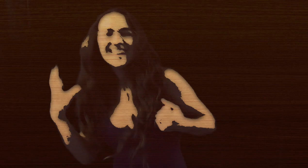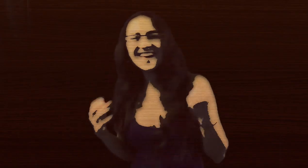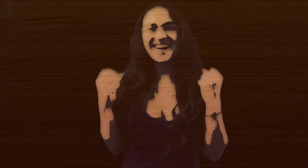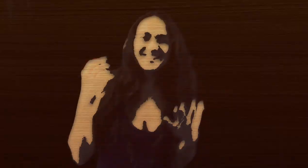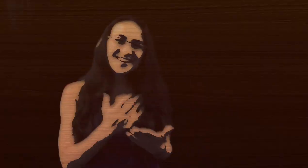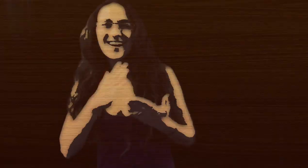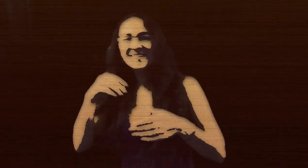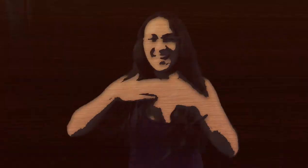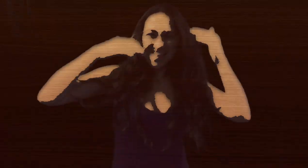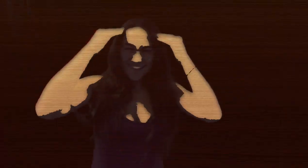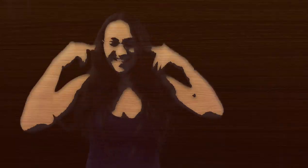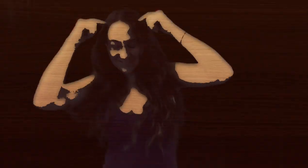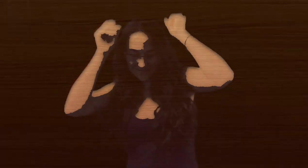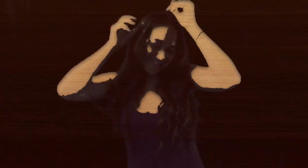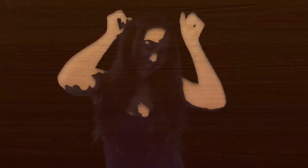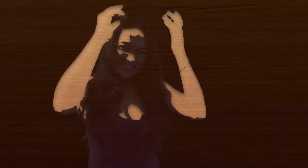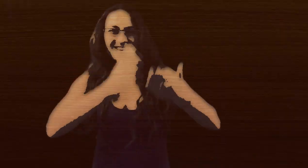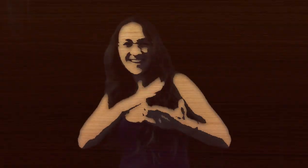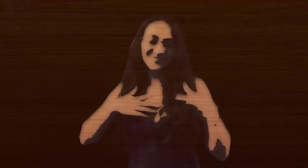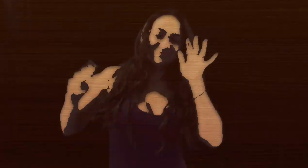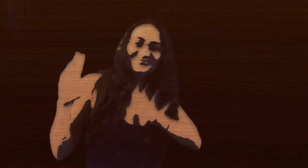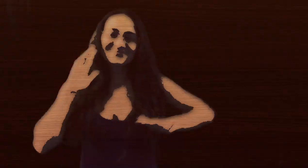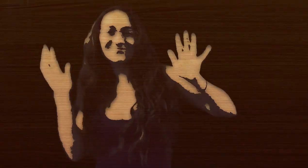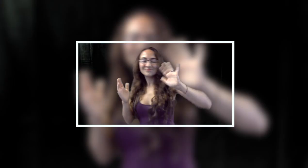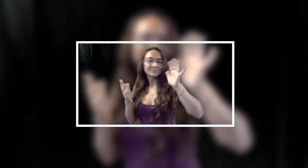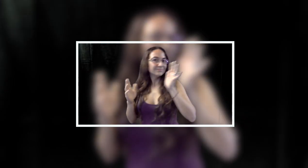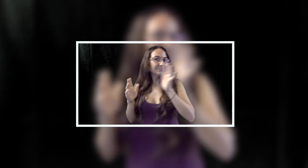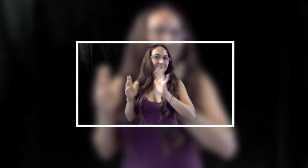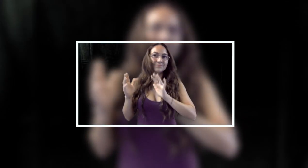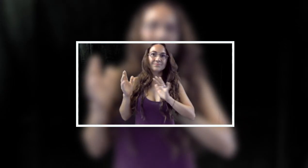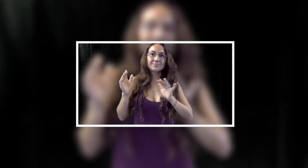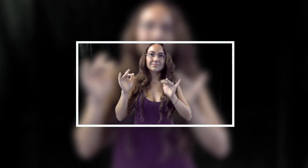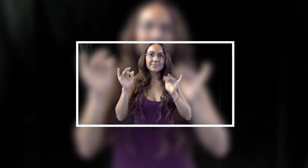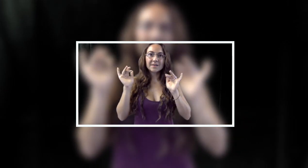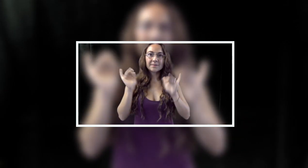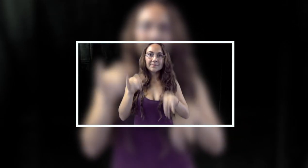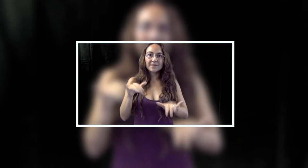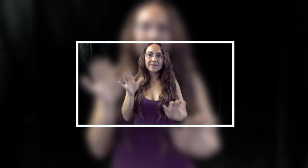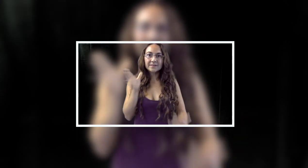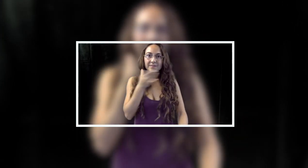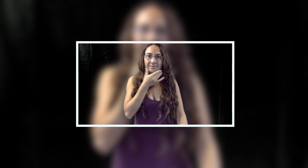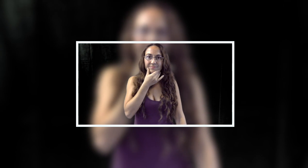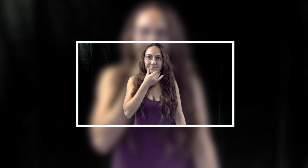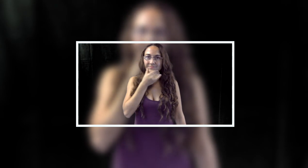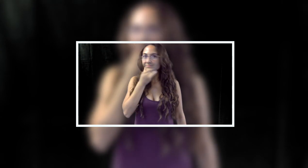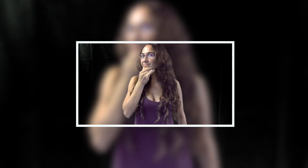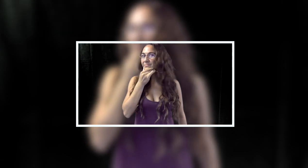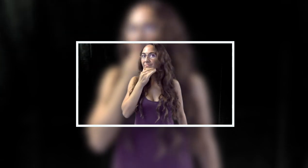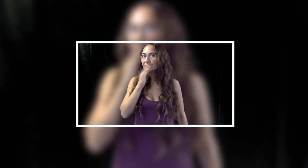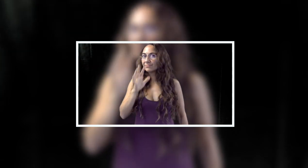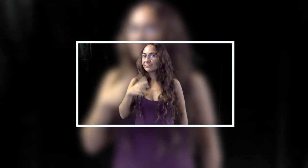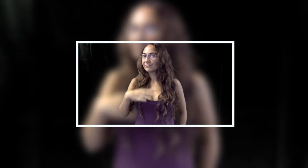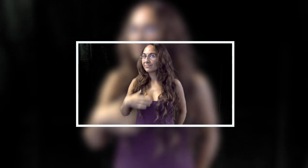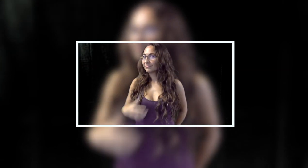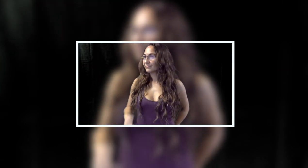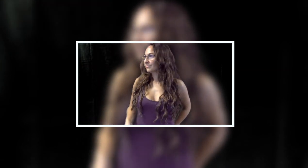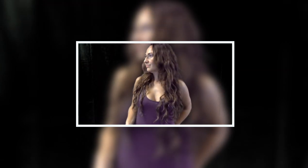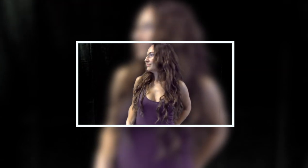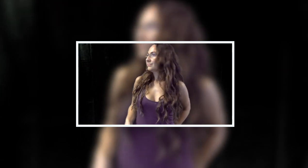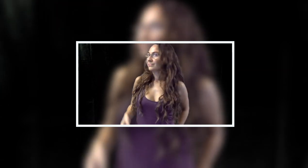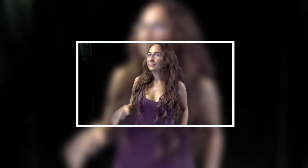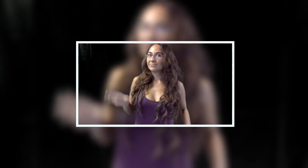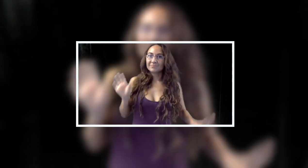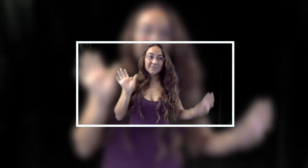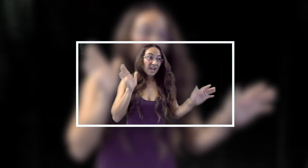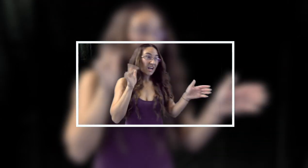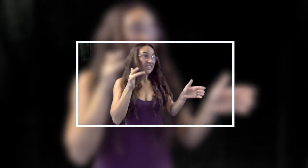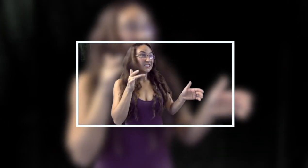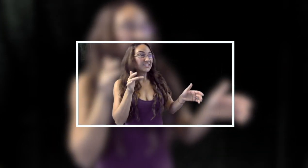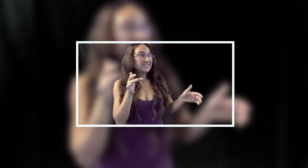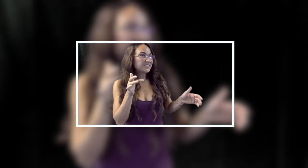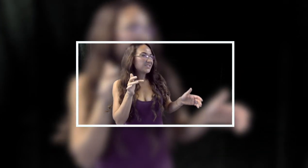so